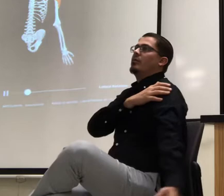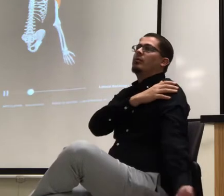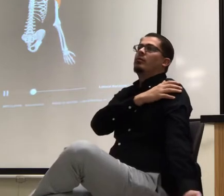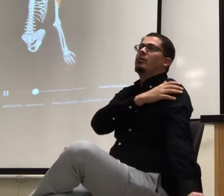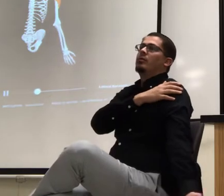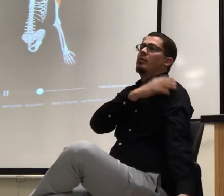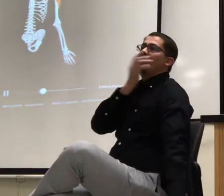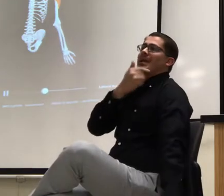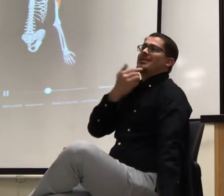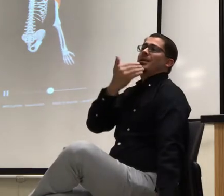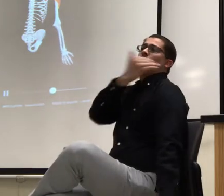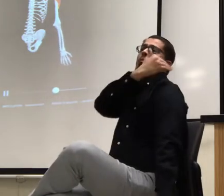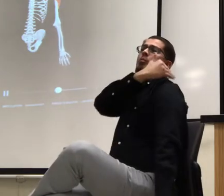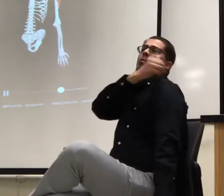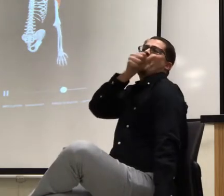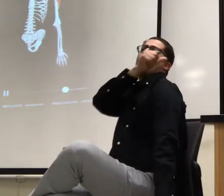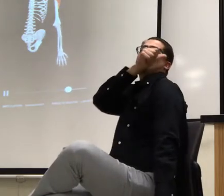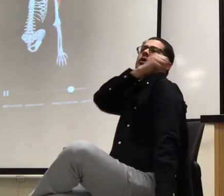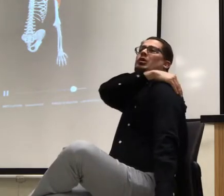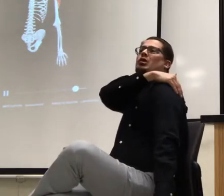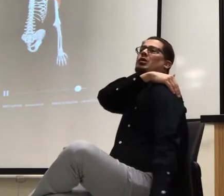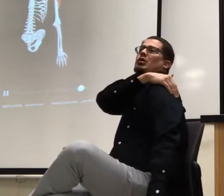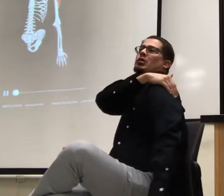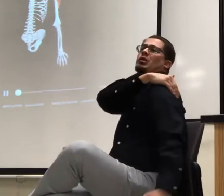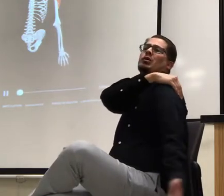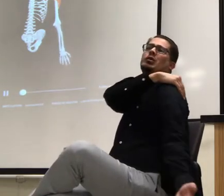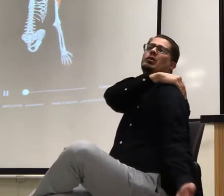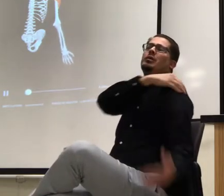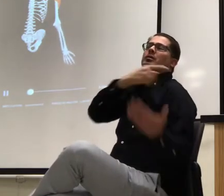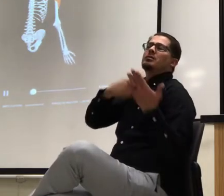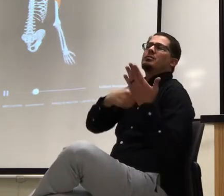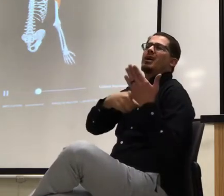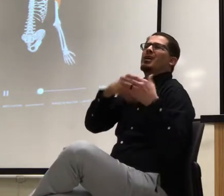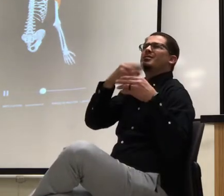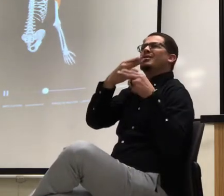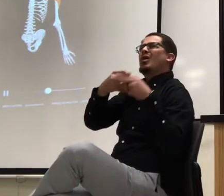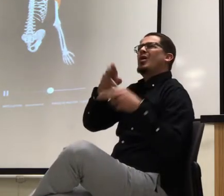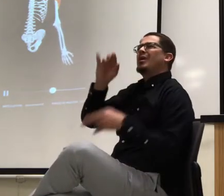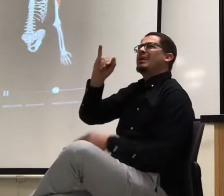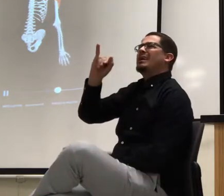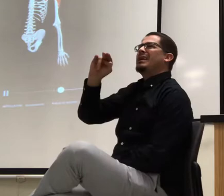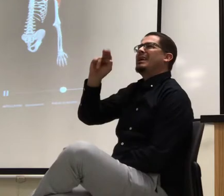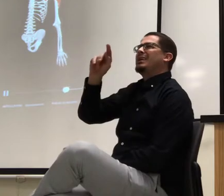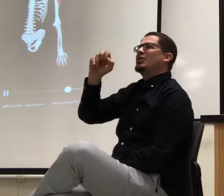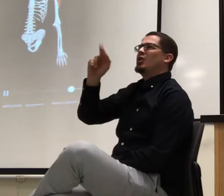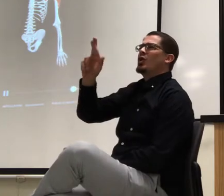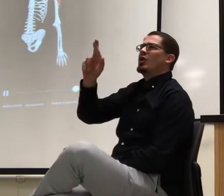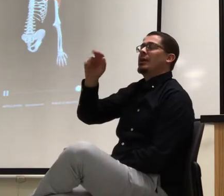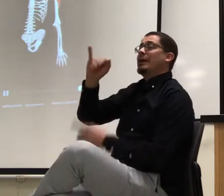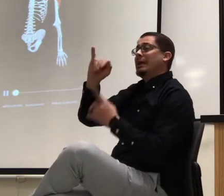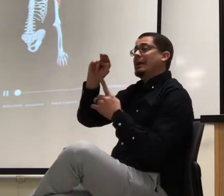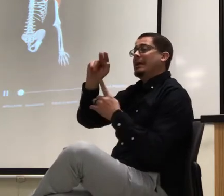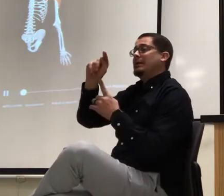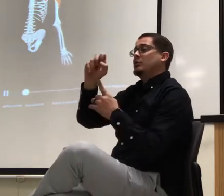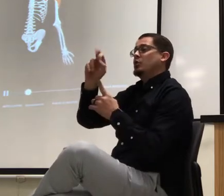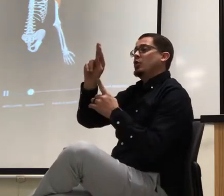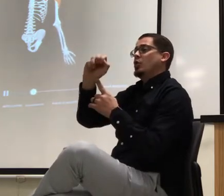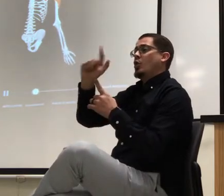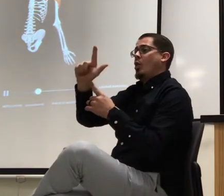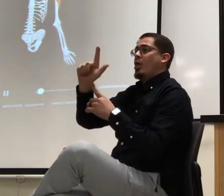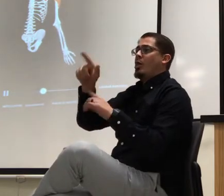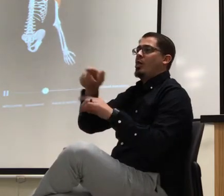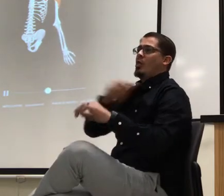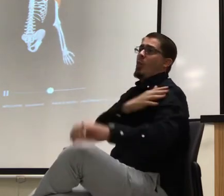out externally. Sometimes people call medial rotation internal rotation. Same thing.